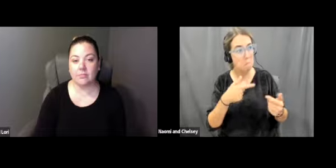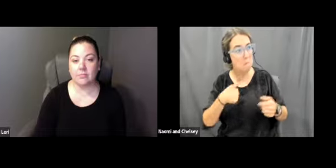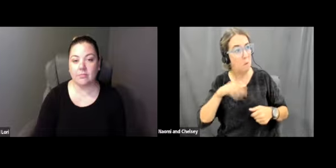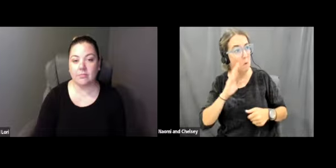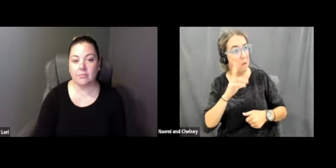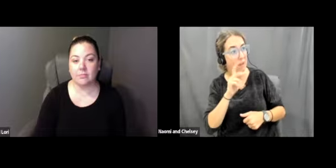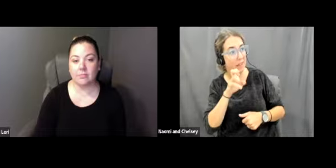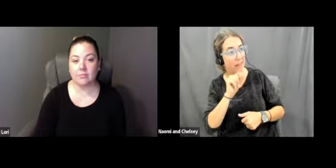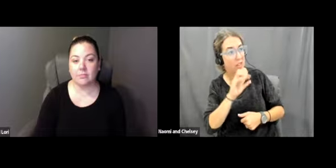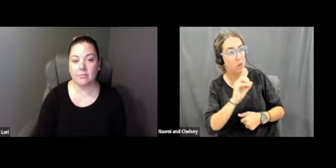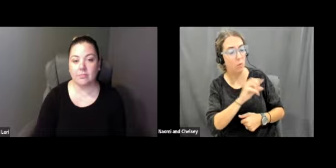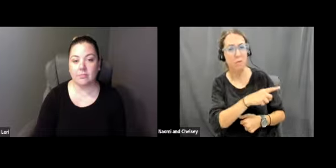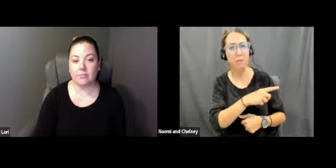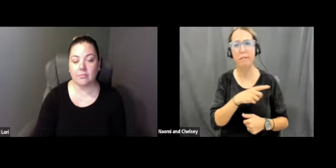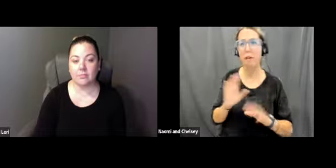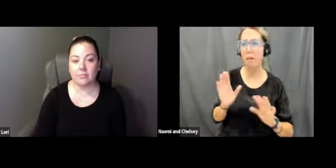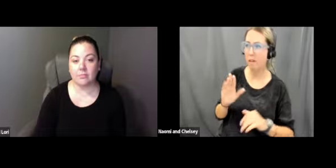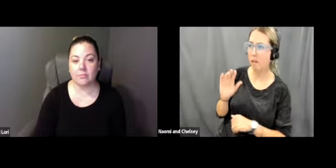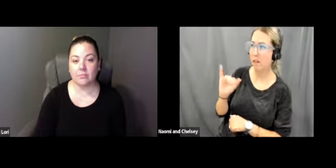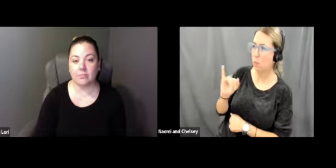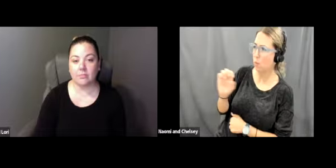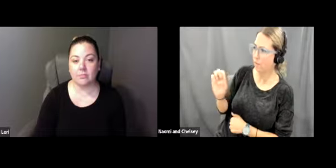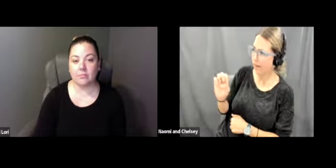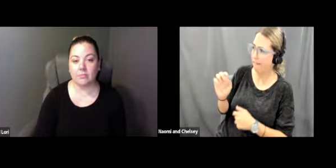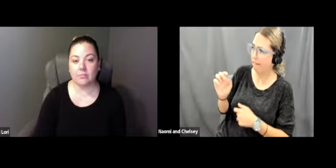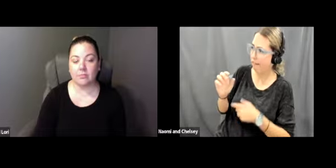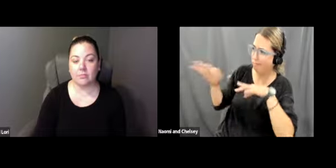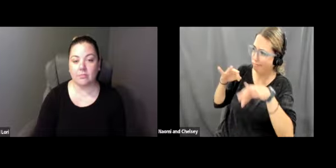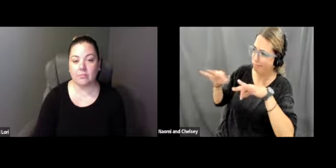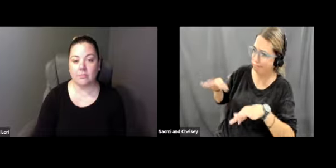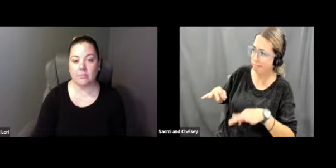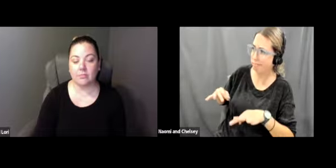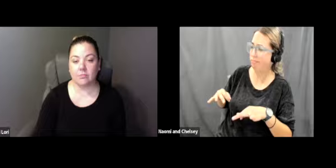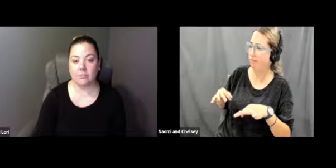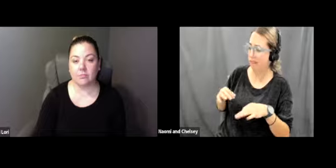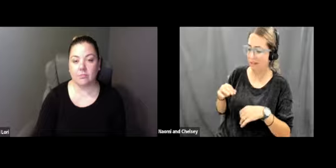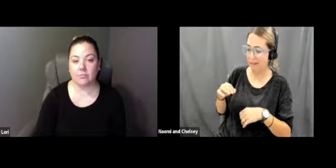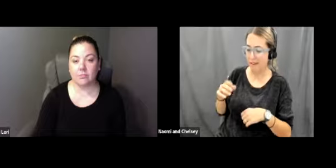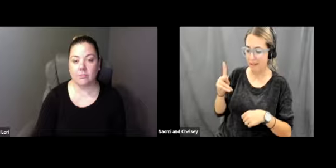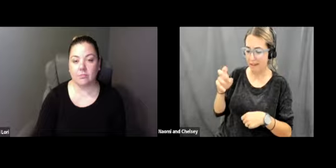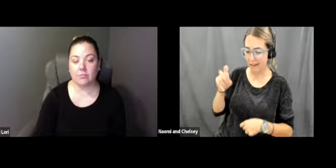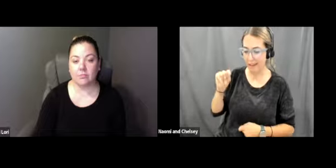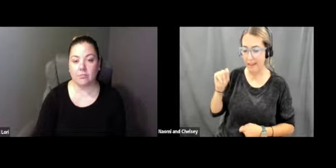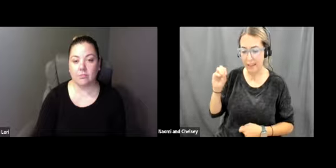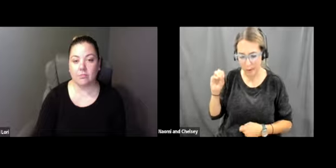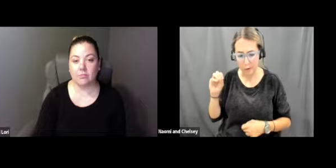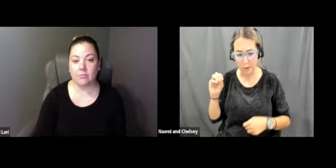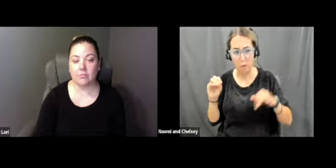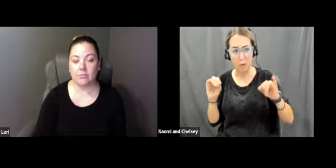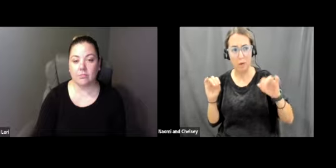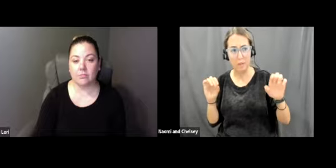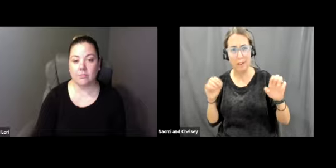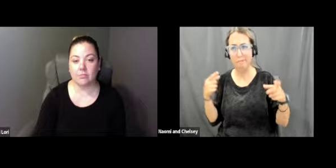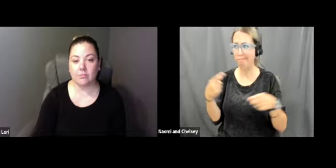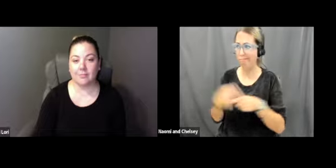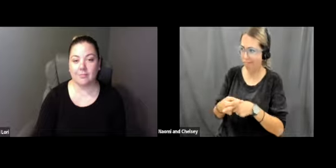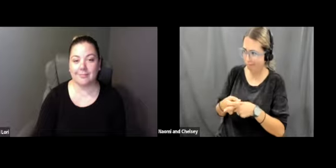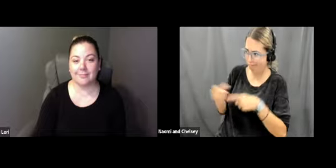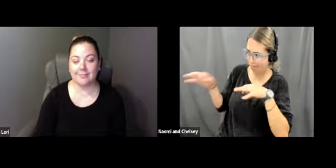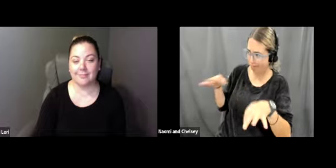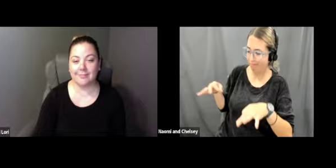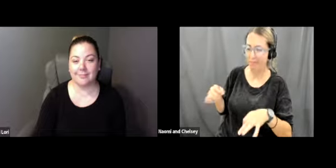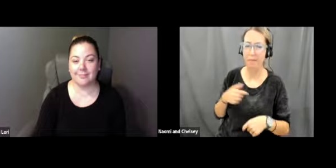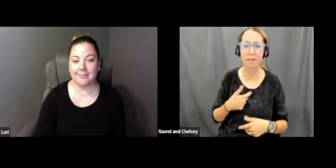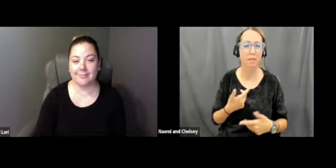is about, and it's really opposed to what you're doing with your, and I was like, whatever. And